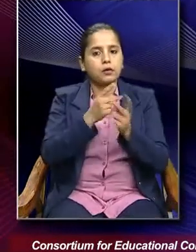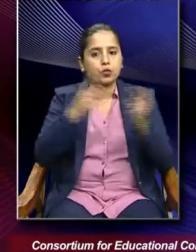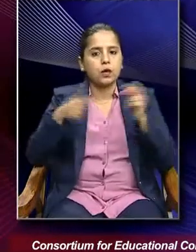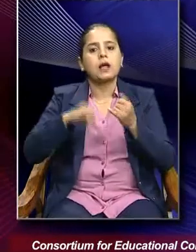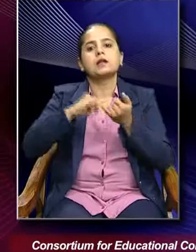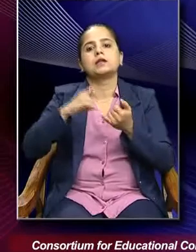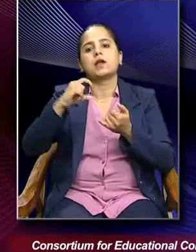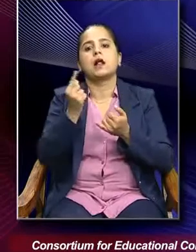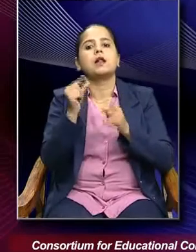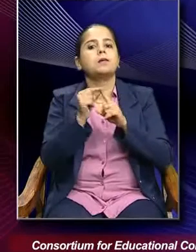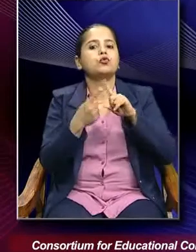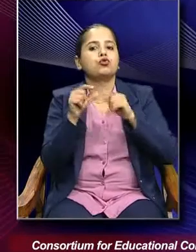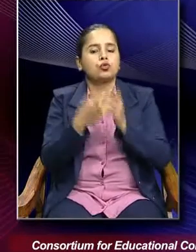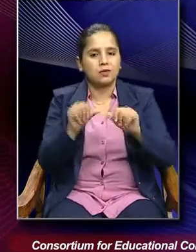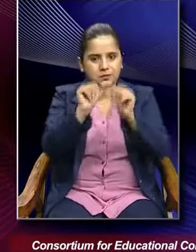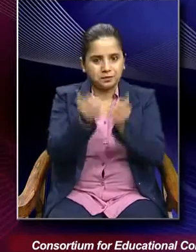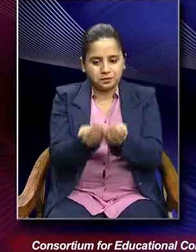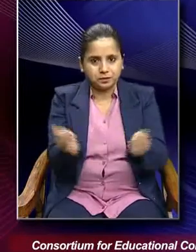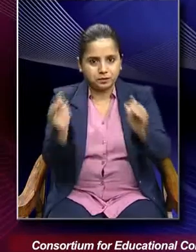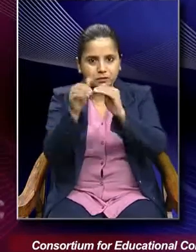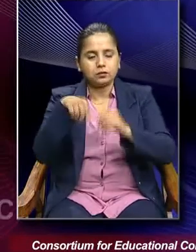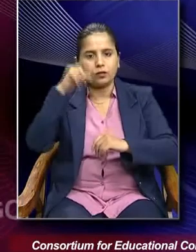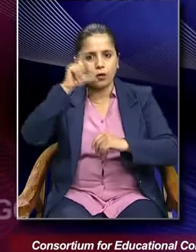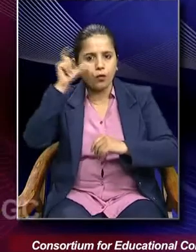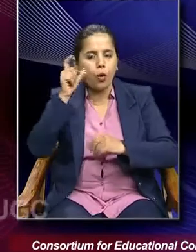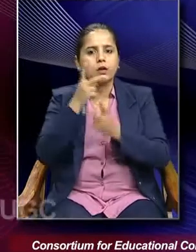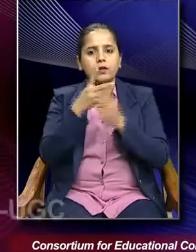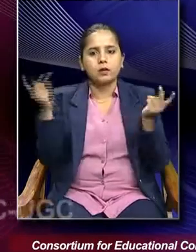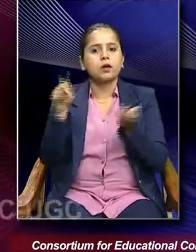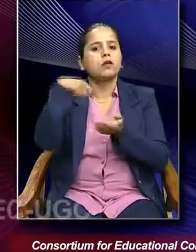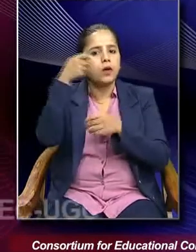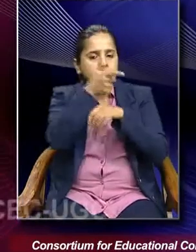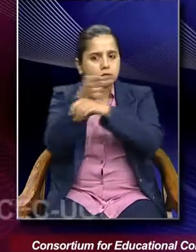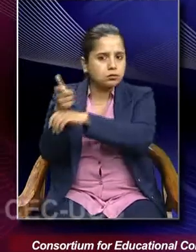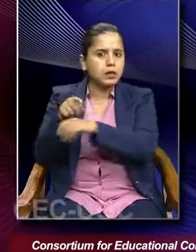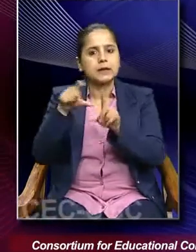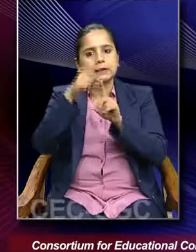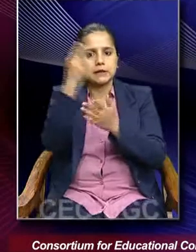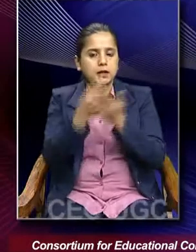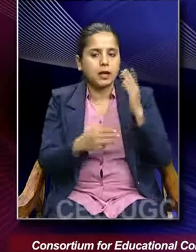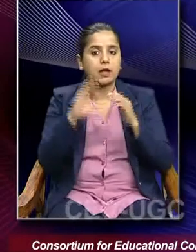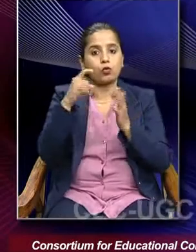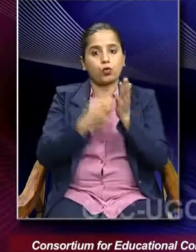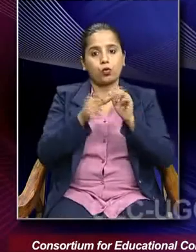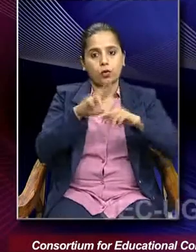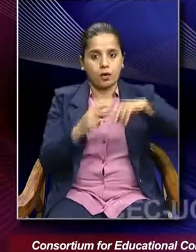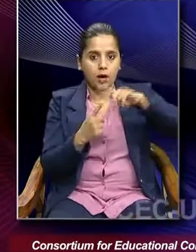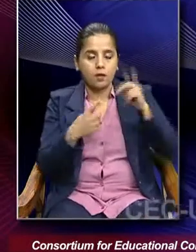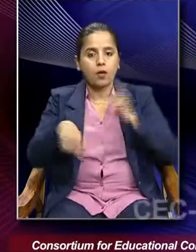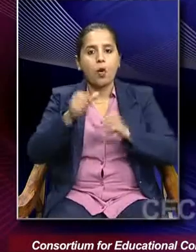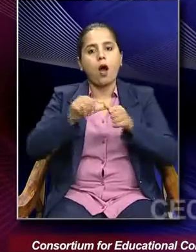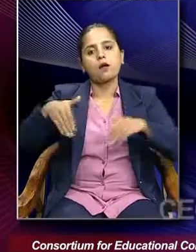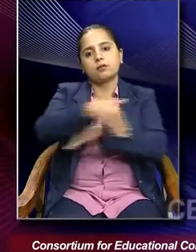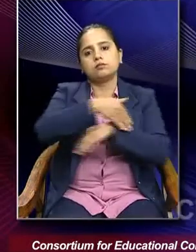sculpture, pottery, photography, video, filmmaking, design, crafts, as well as